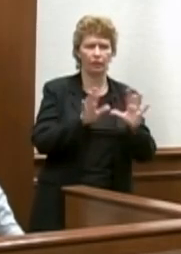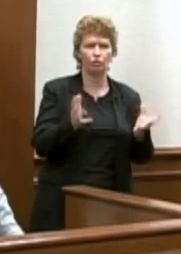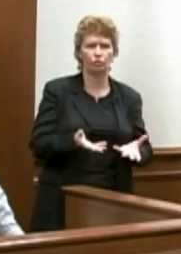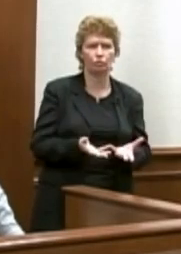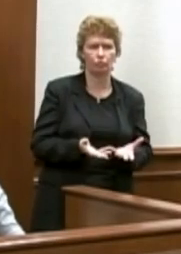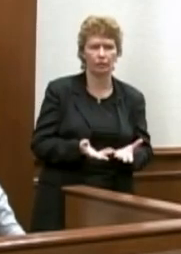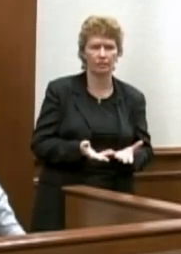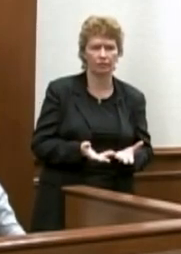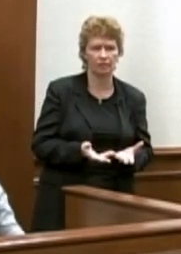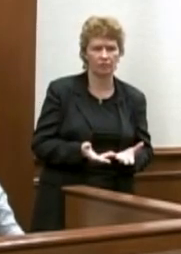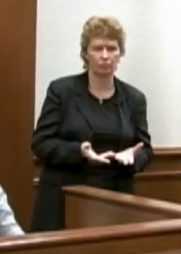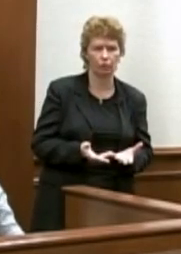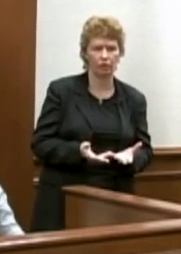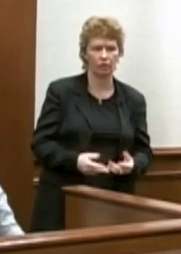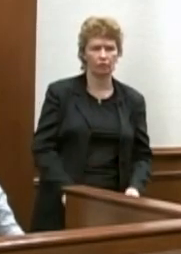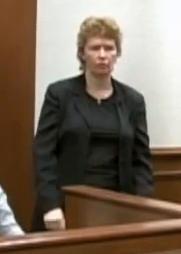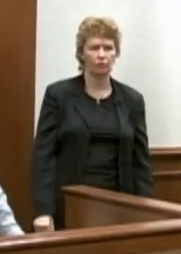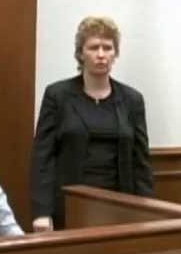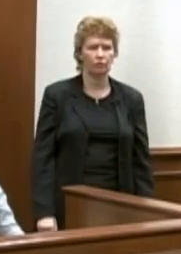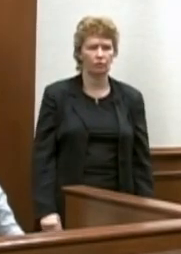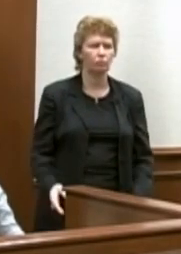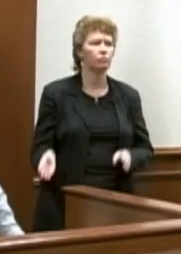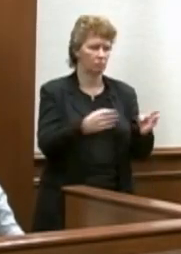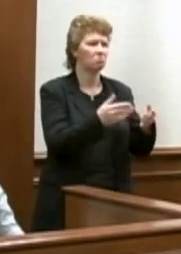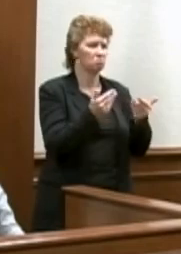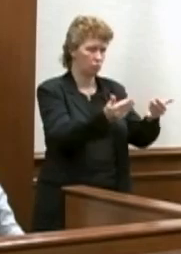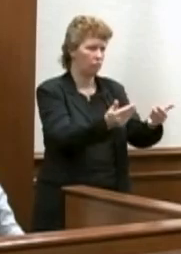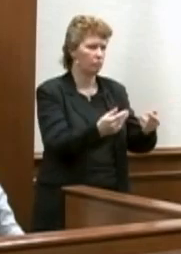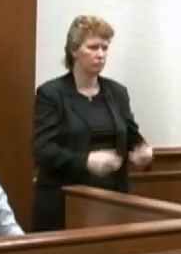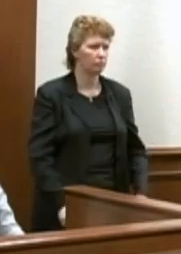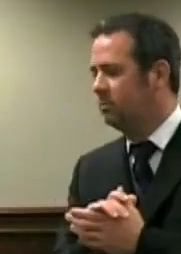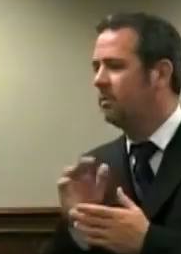happened in relation to the rest of the testimony. Yes, fine.